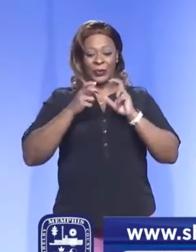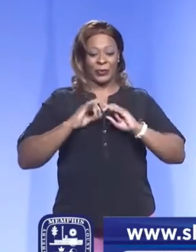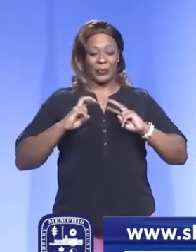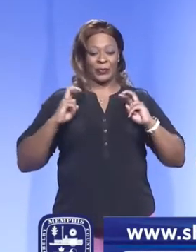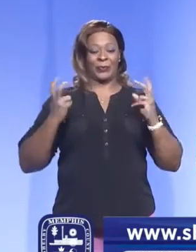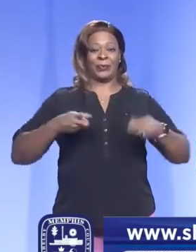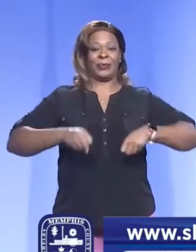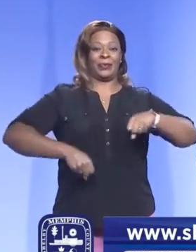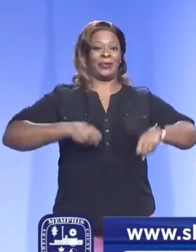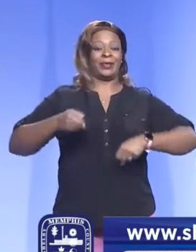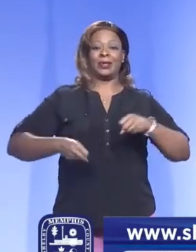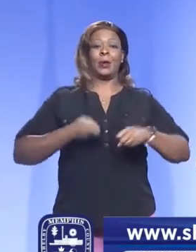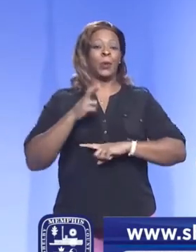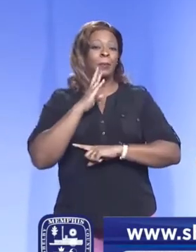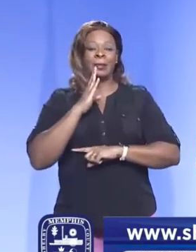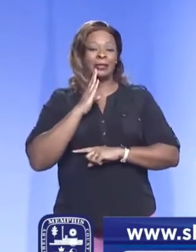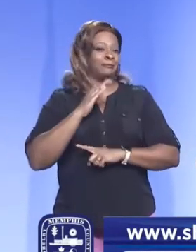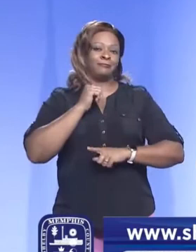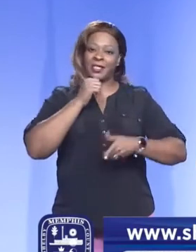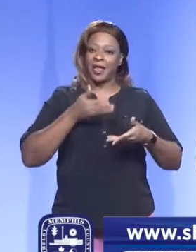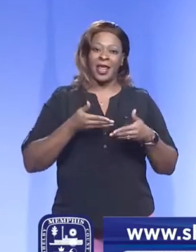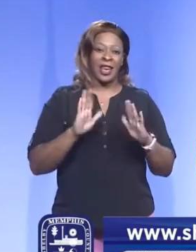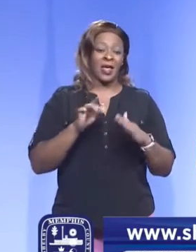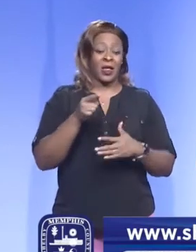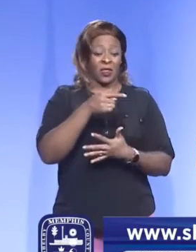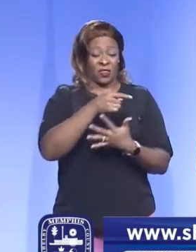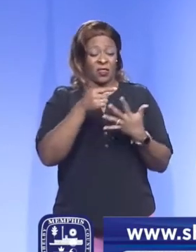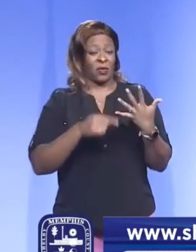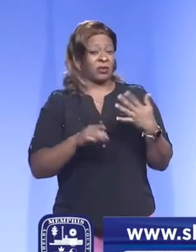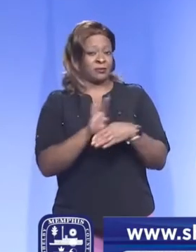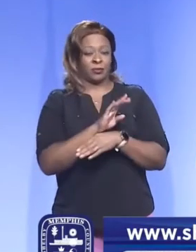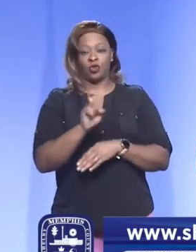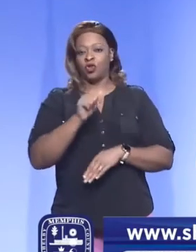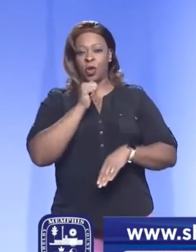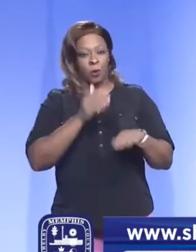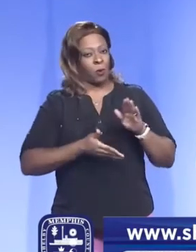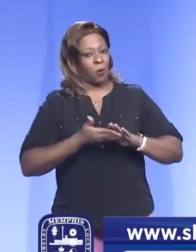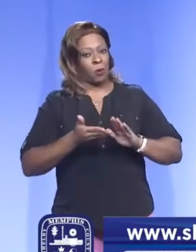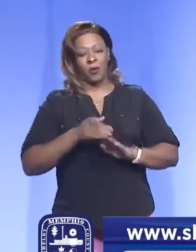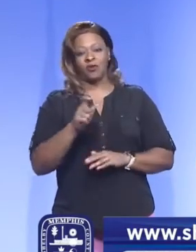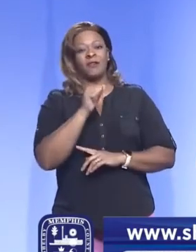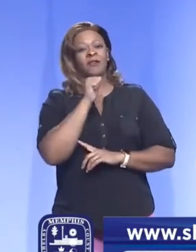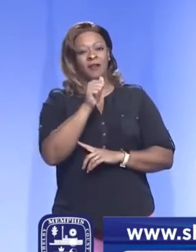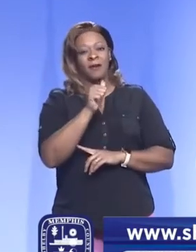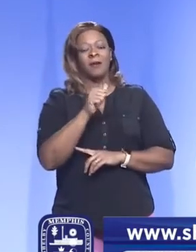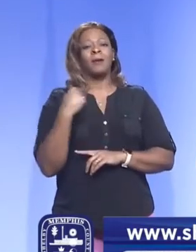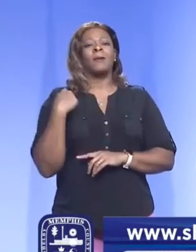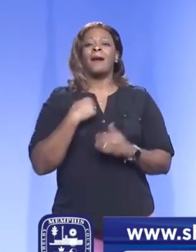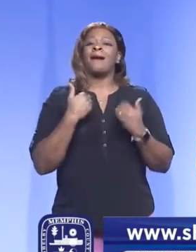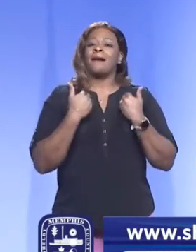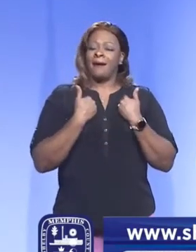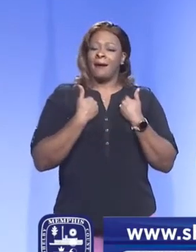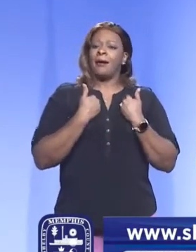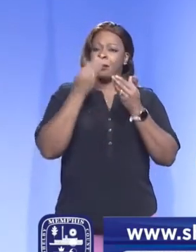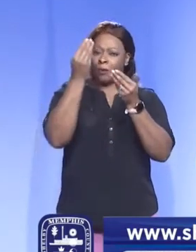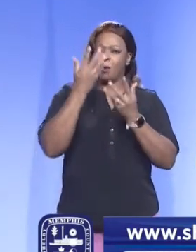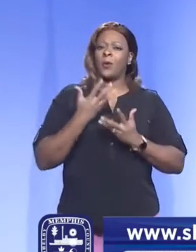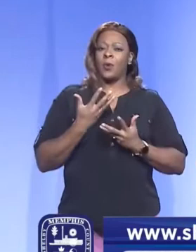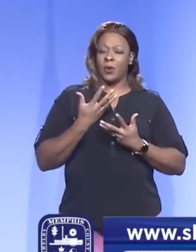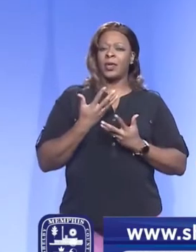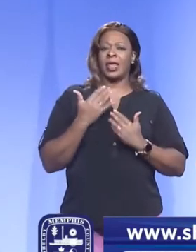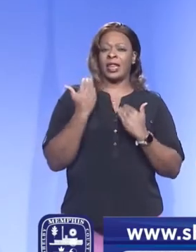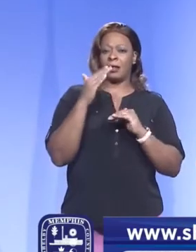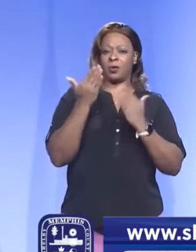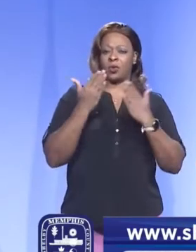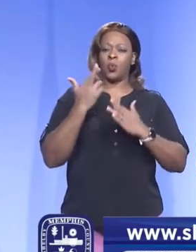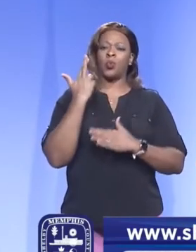beer. These establishments should not be open. We've had some reports where limited